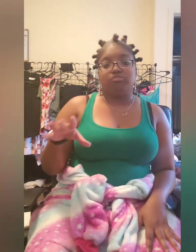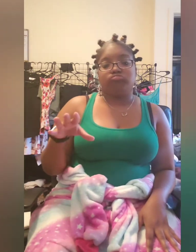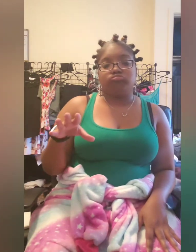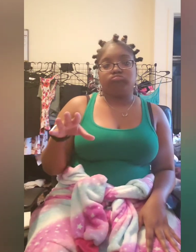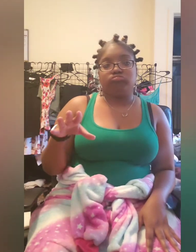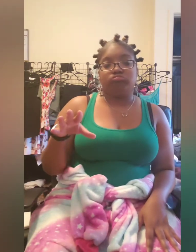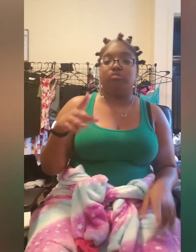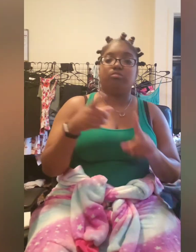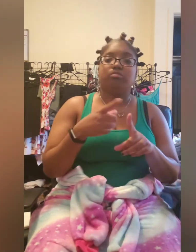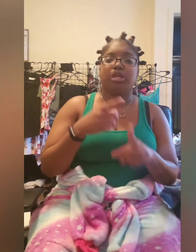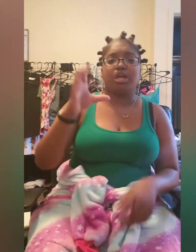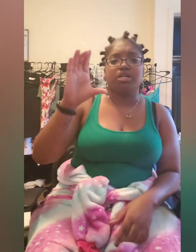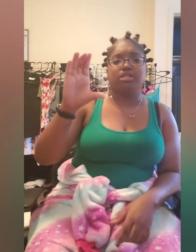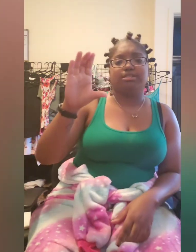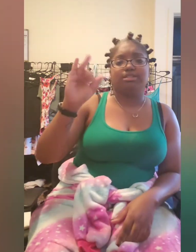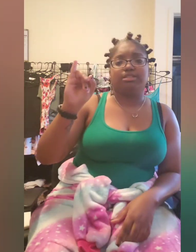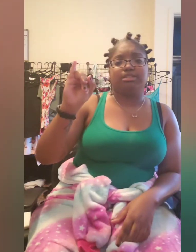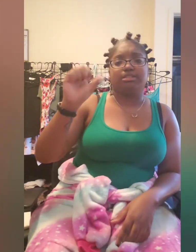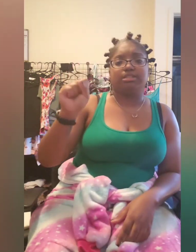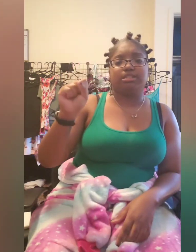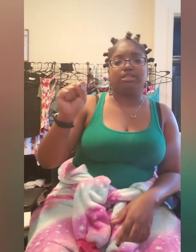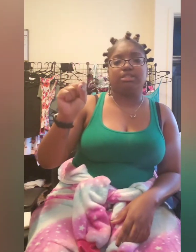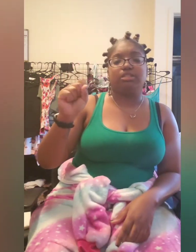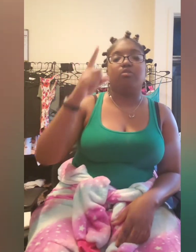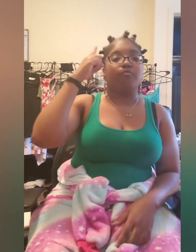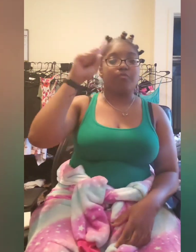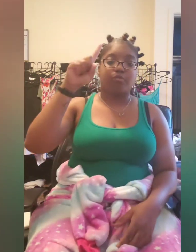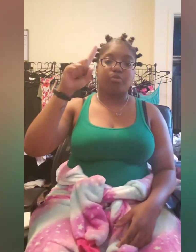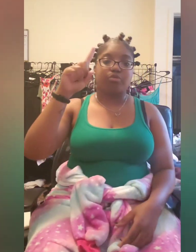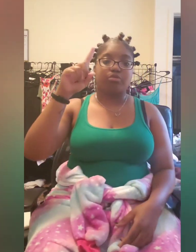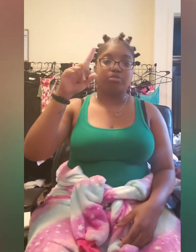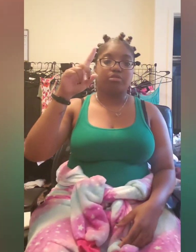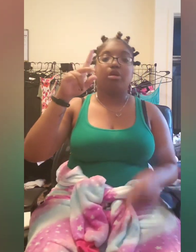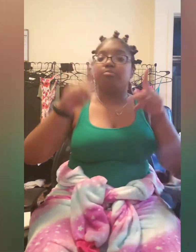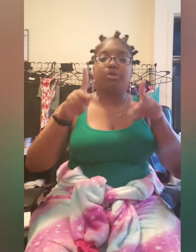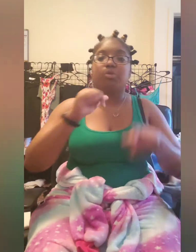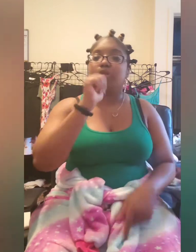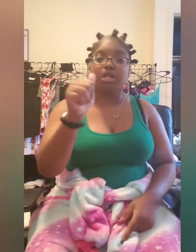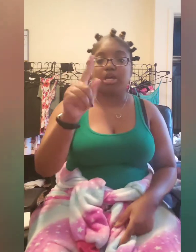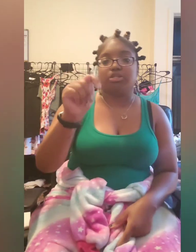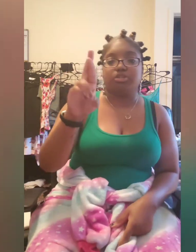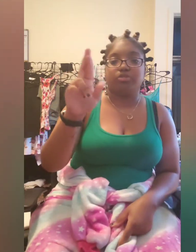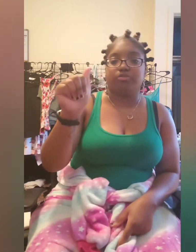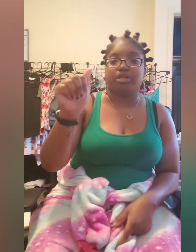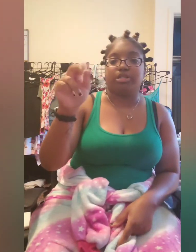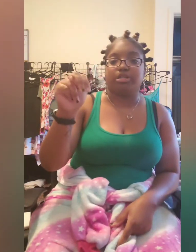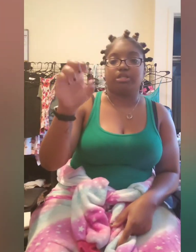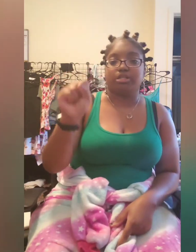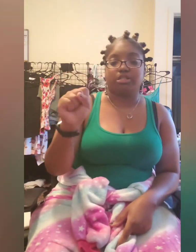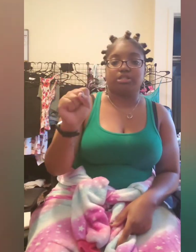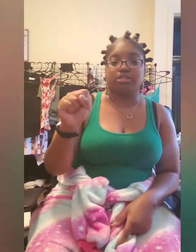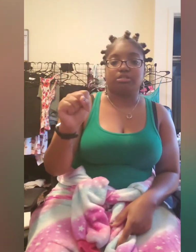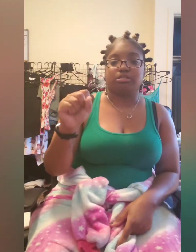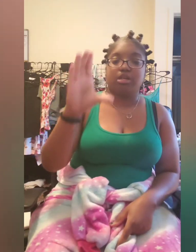So, um, I started noticing the word cis go around. I hope I'm saying it right. Um, but it's